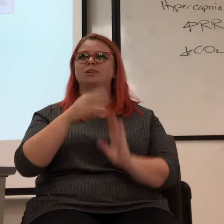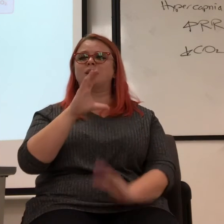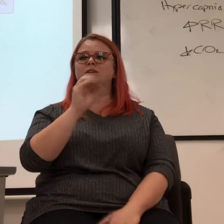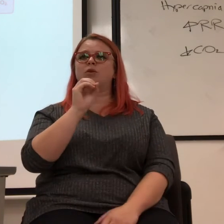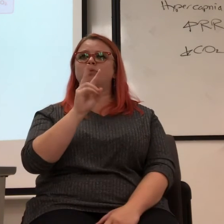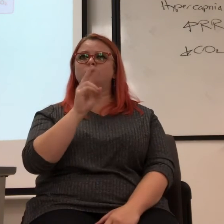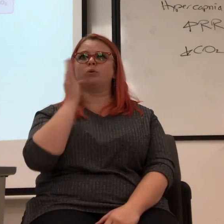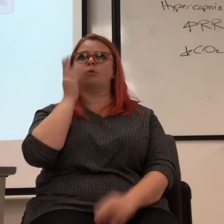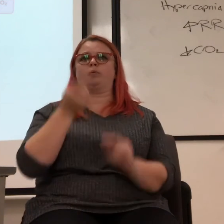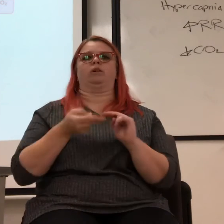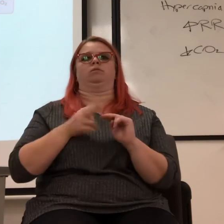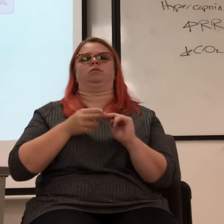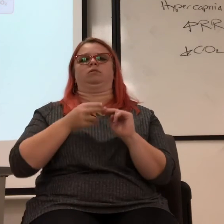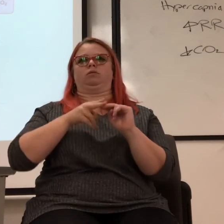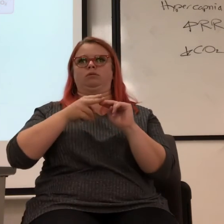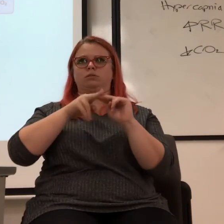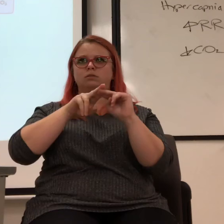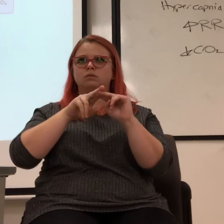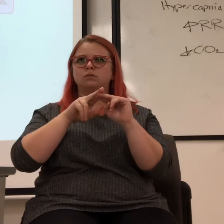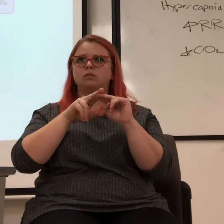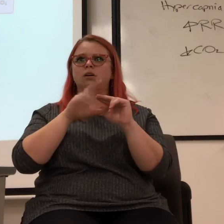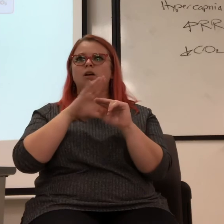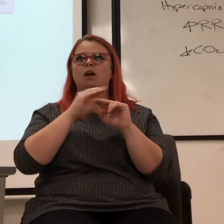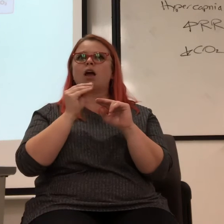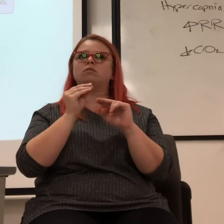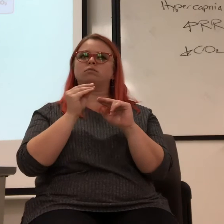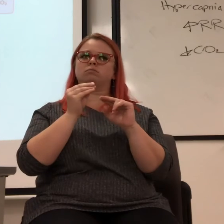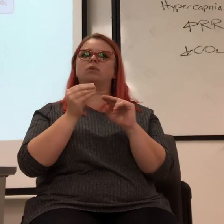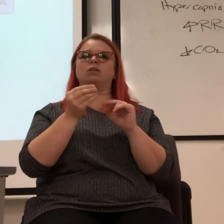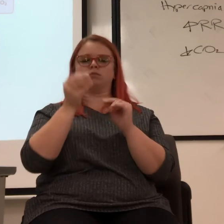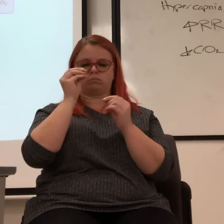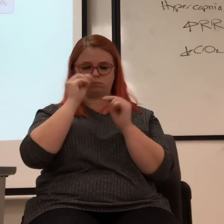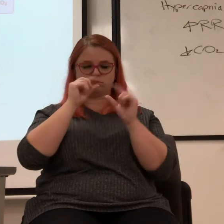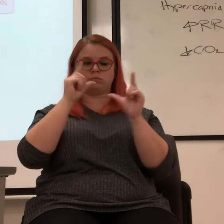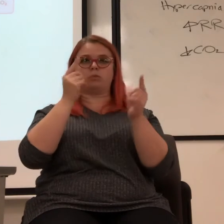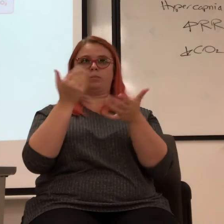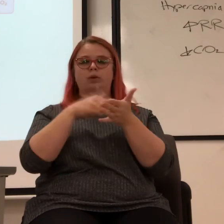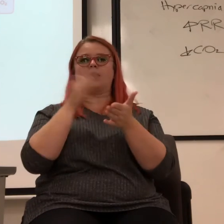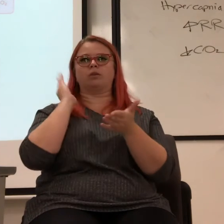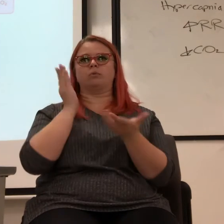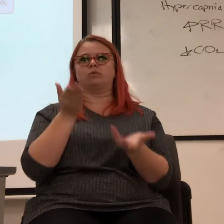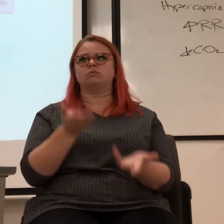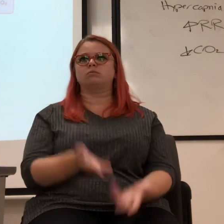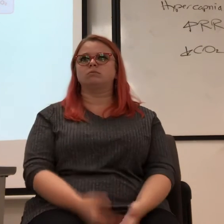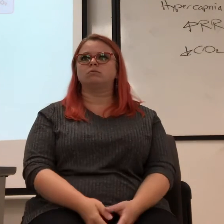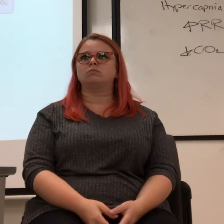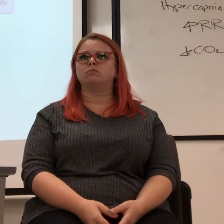to accumulate and you're okay. You come back. You wake up.